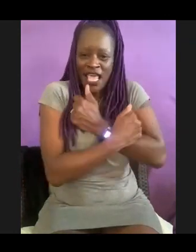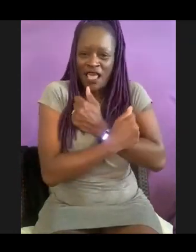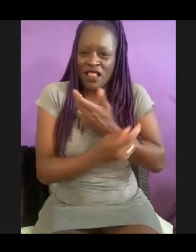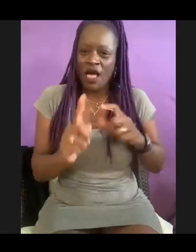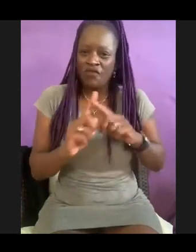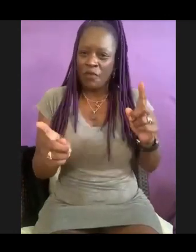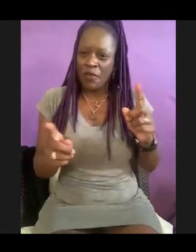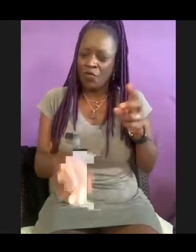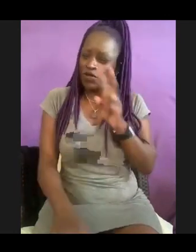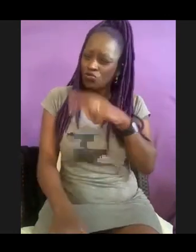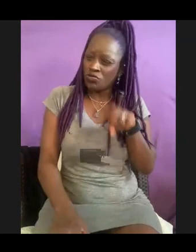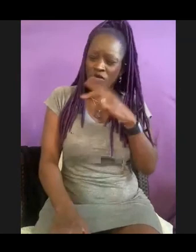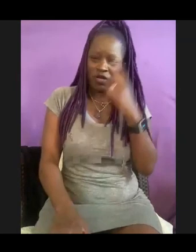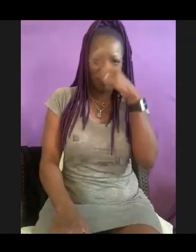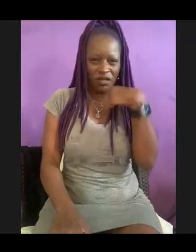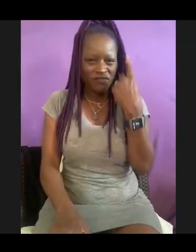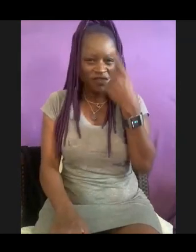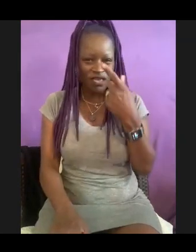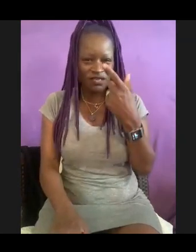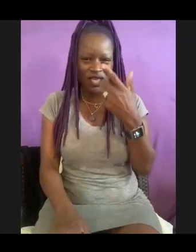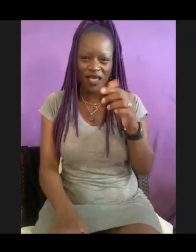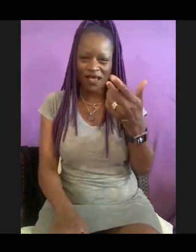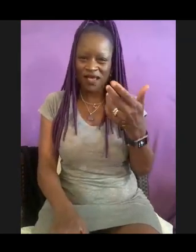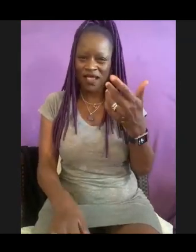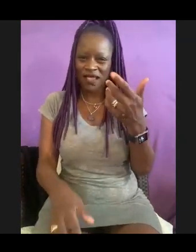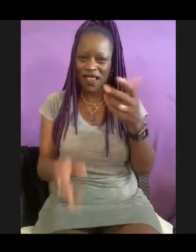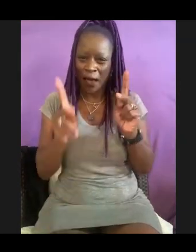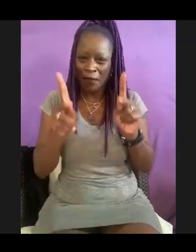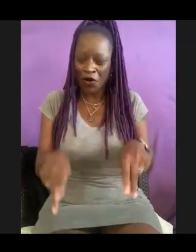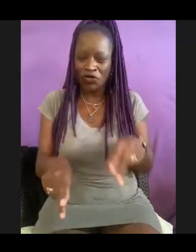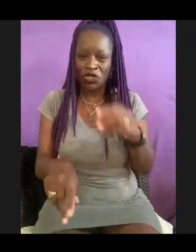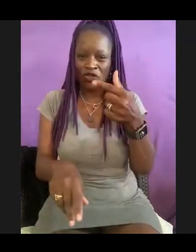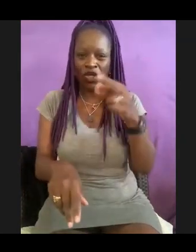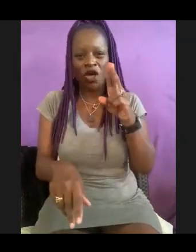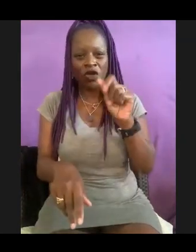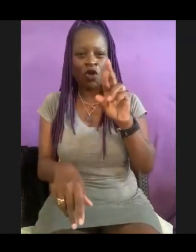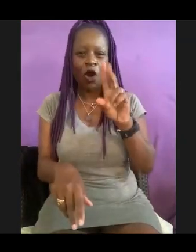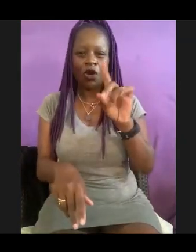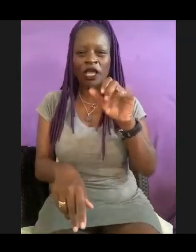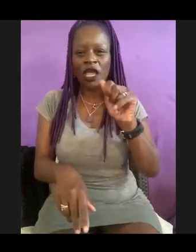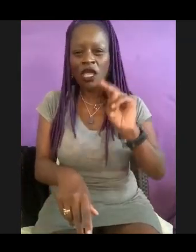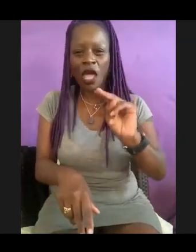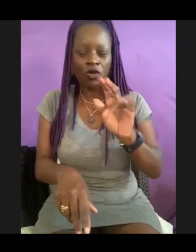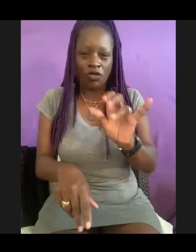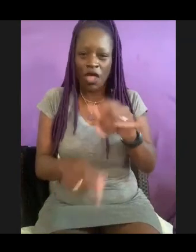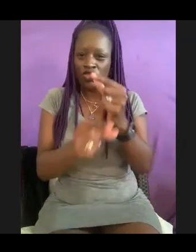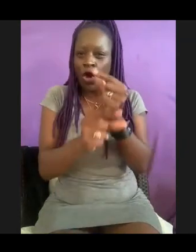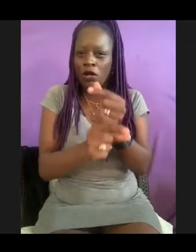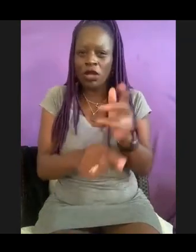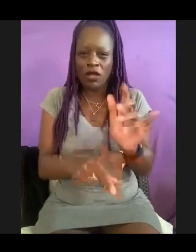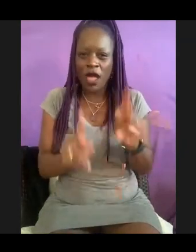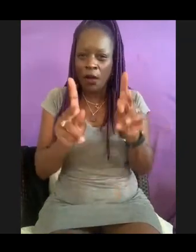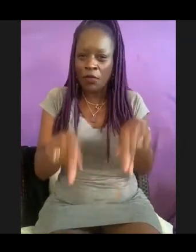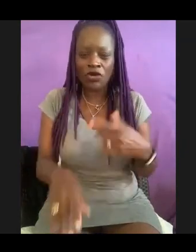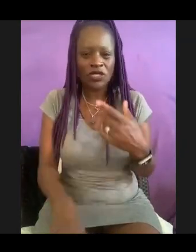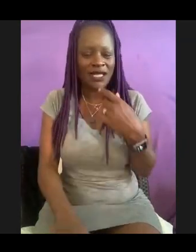the individual faces as their guardians told me these stories that remains with me.